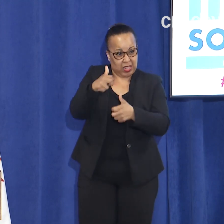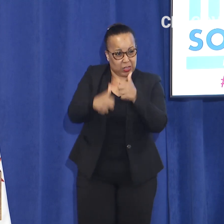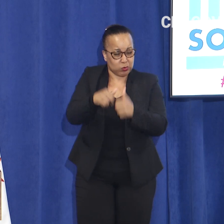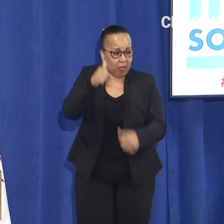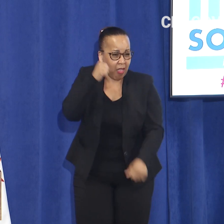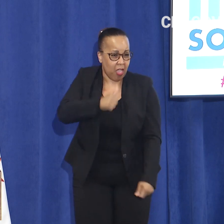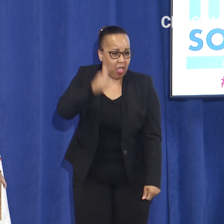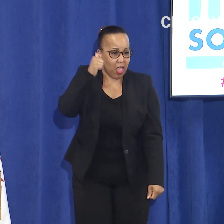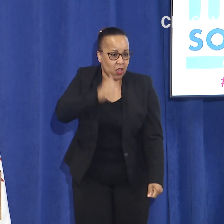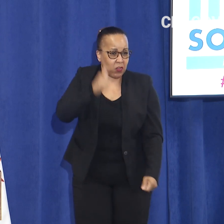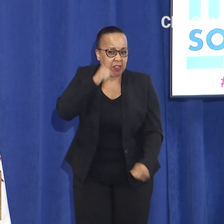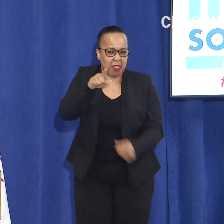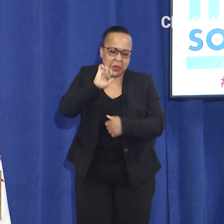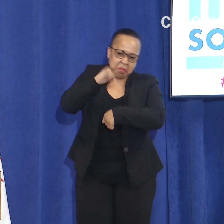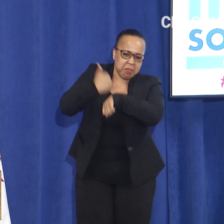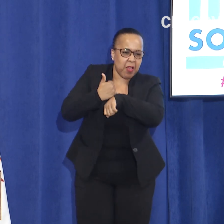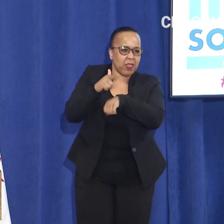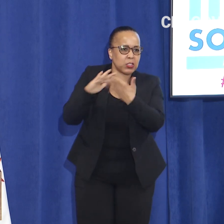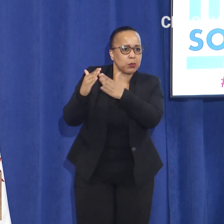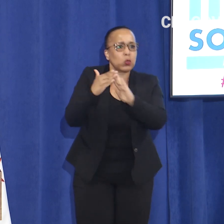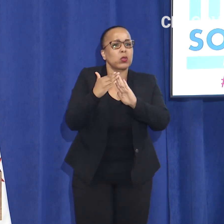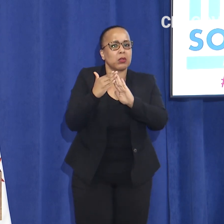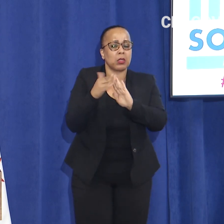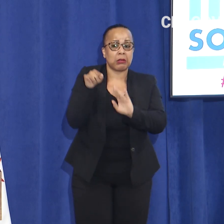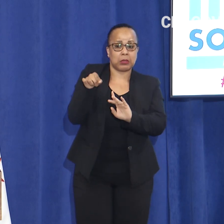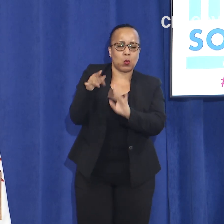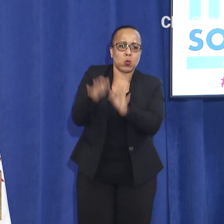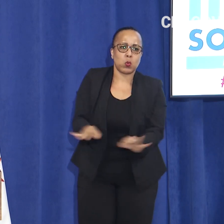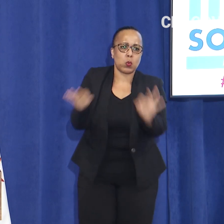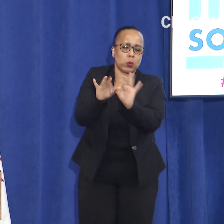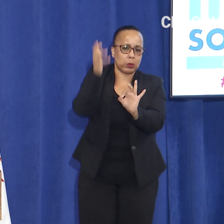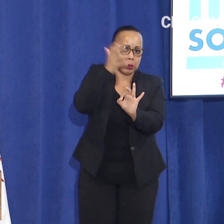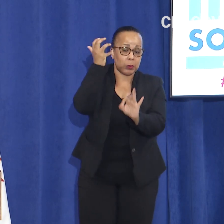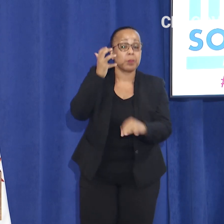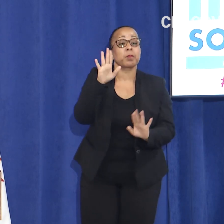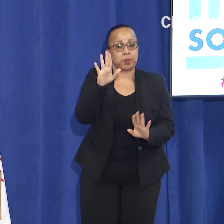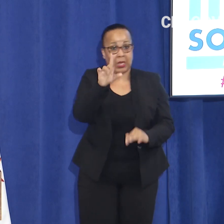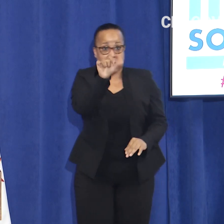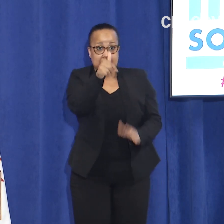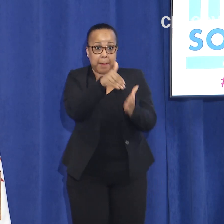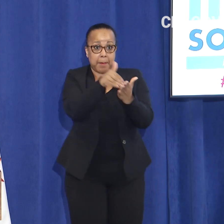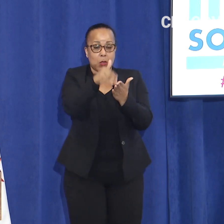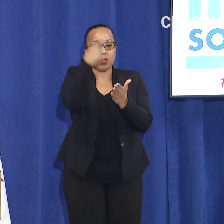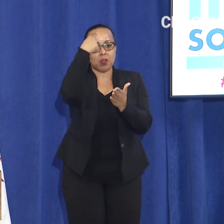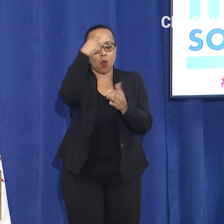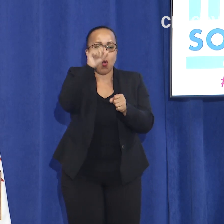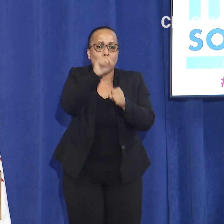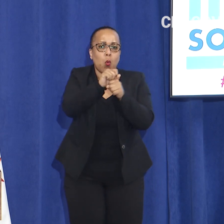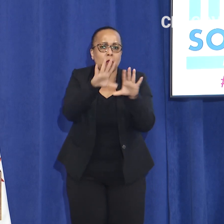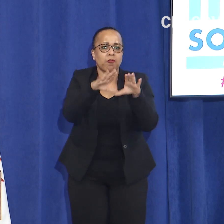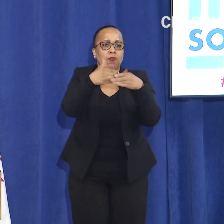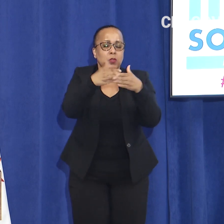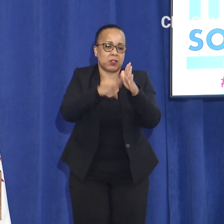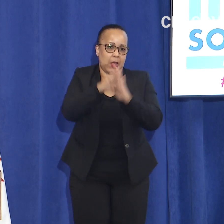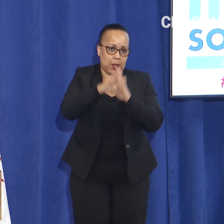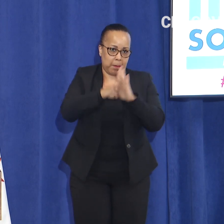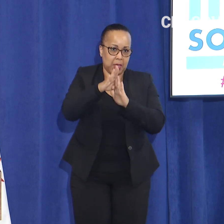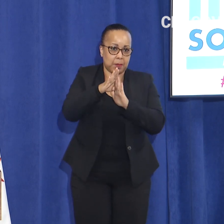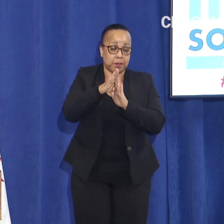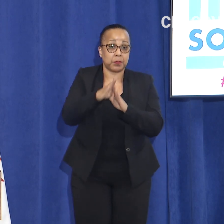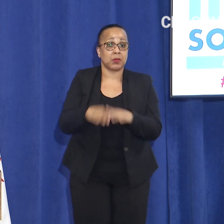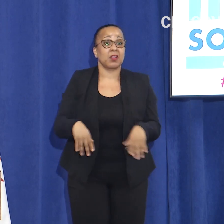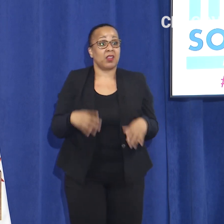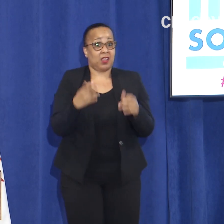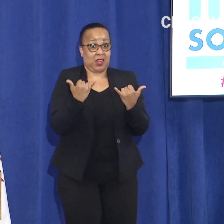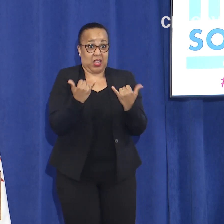day and are embedded in these communities is vitally important. And of course, $10 million for workforce development. With the number of